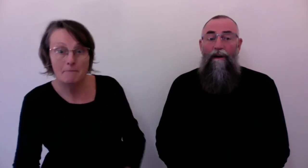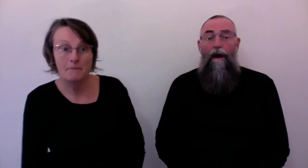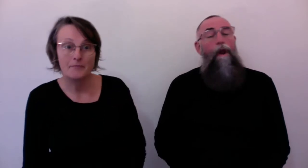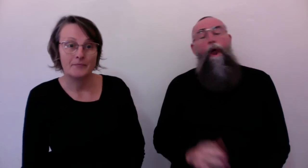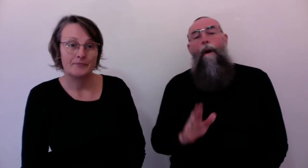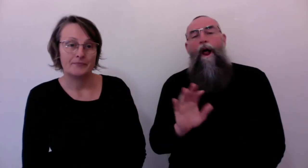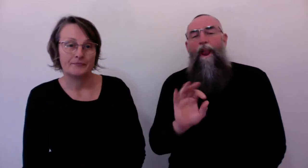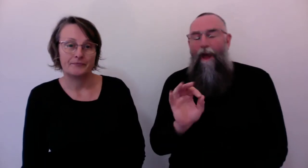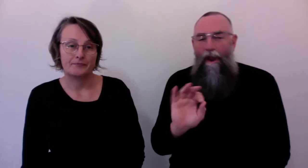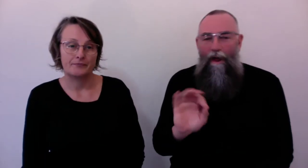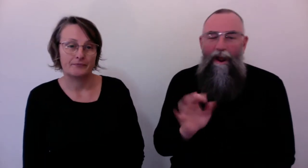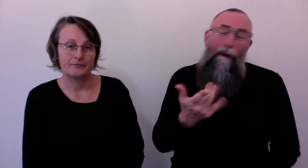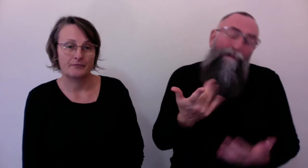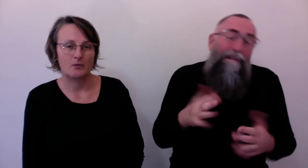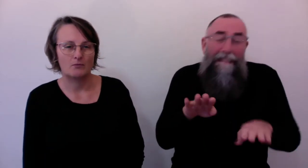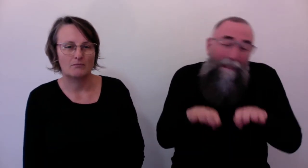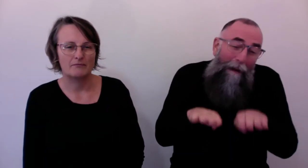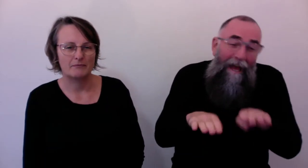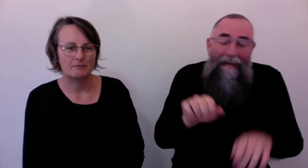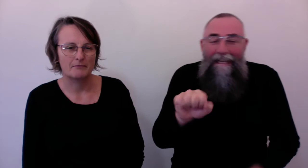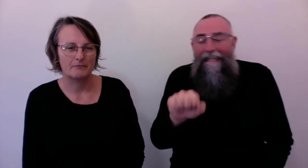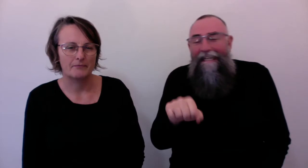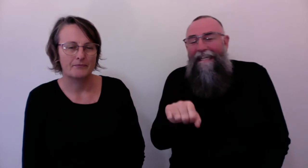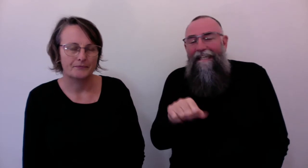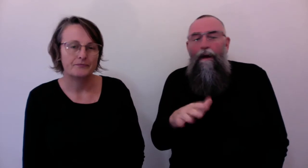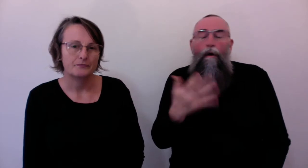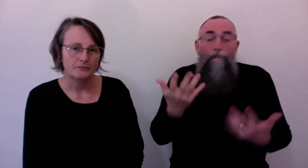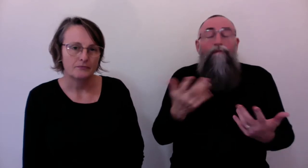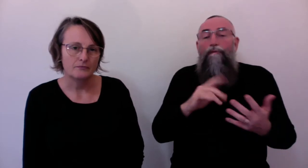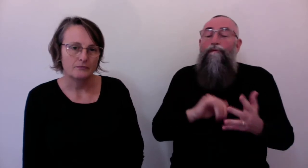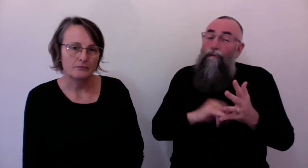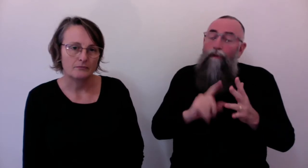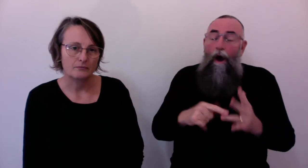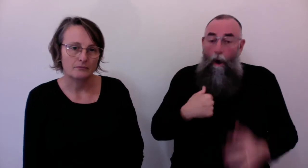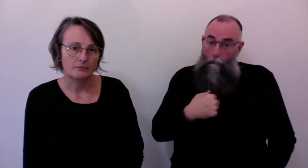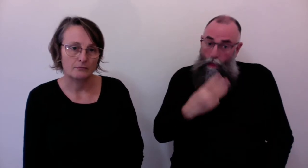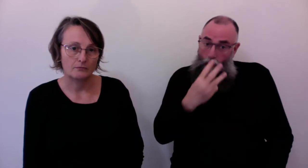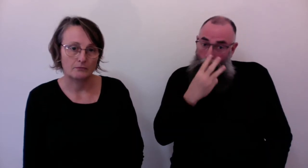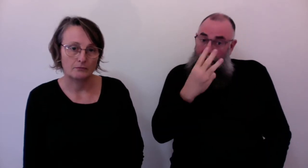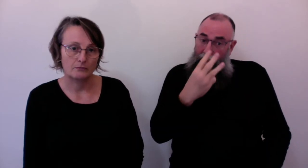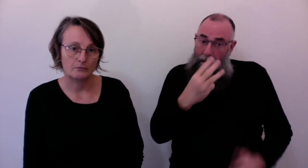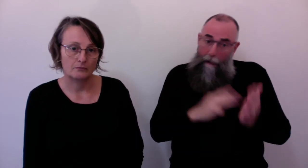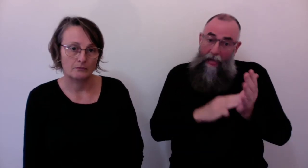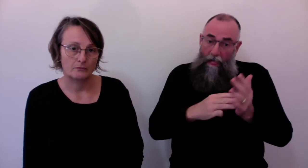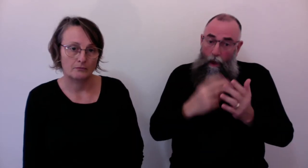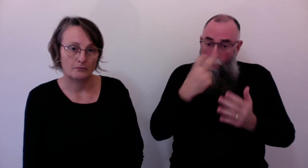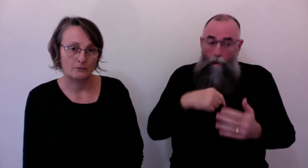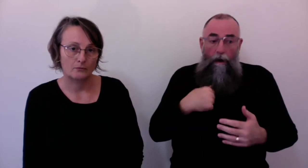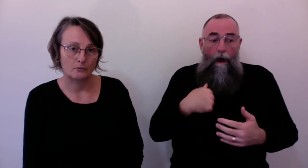No, so kind of, but so when I was 3 months old, I actually contracted bacterial